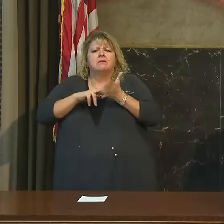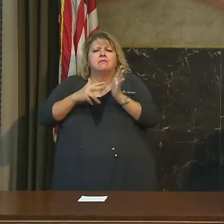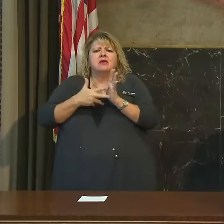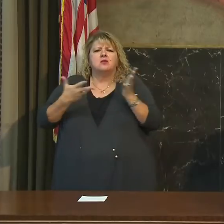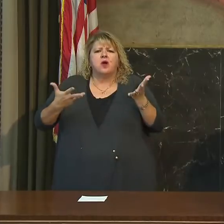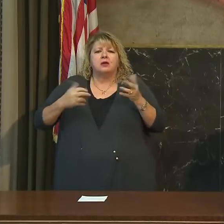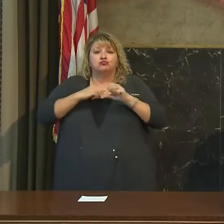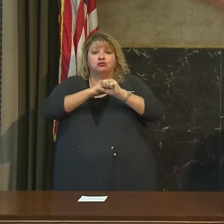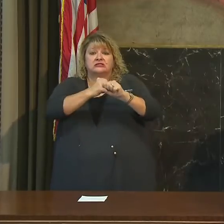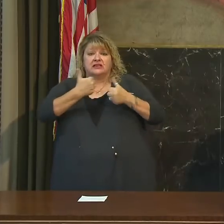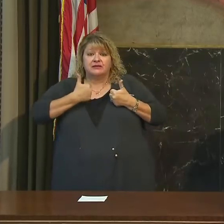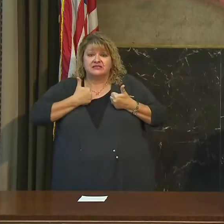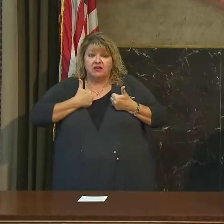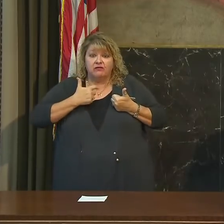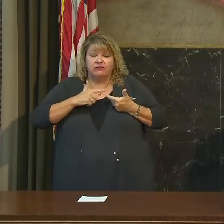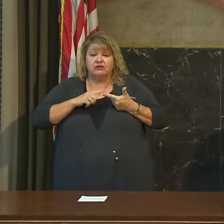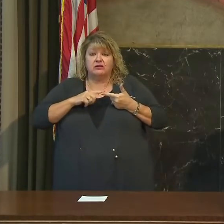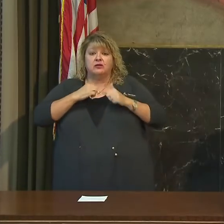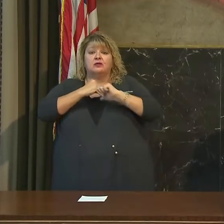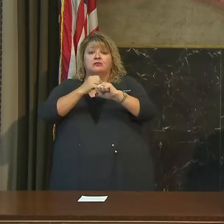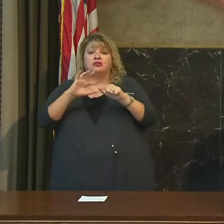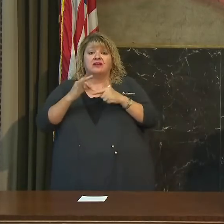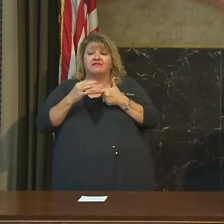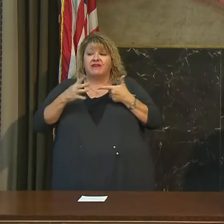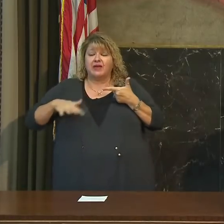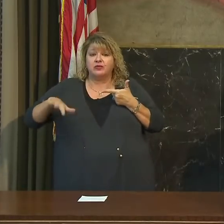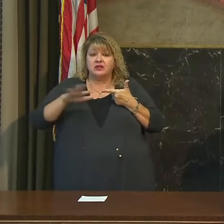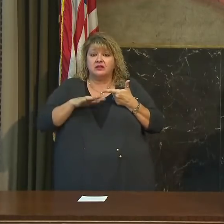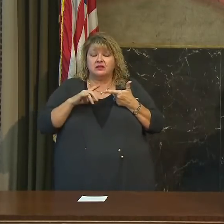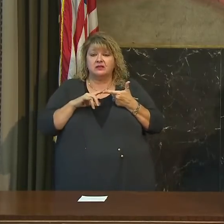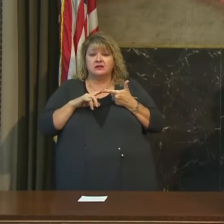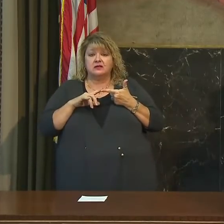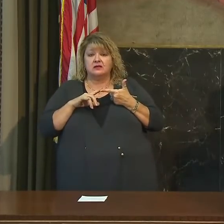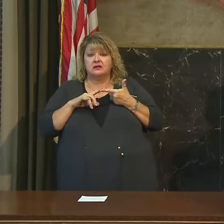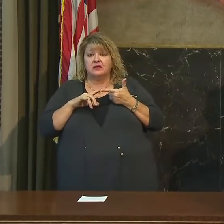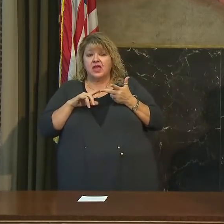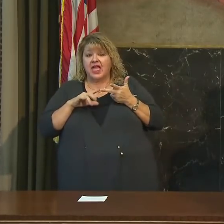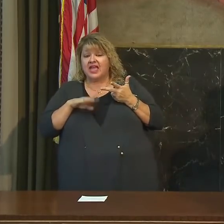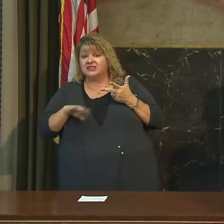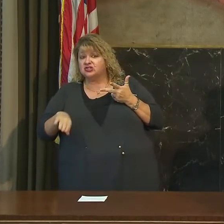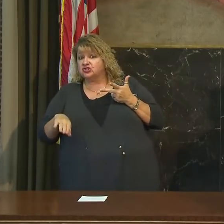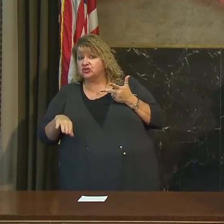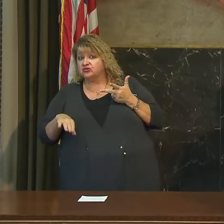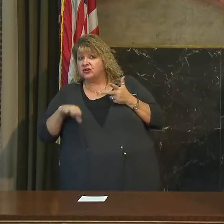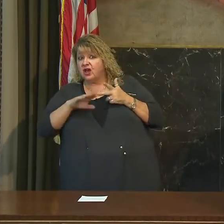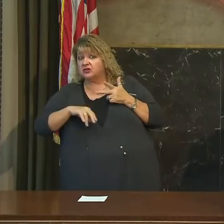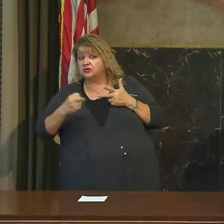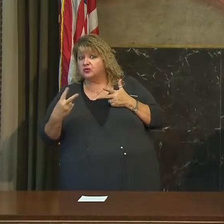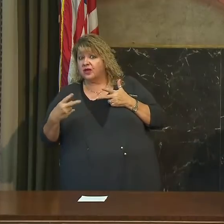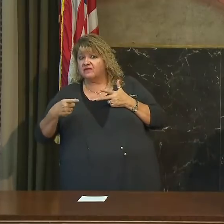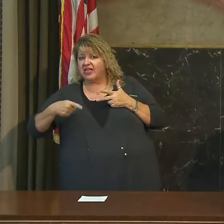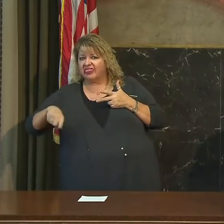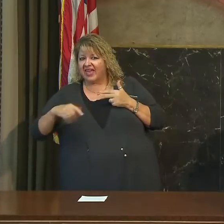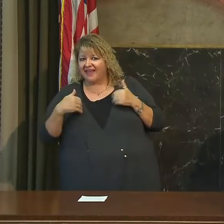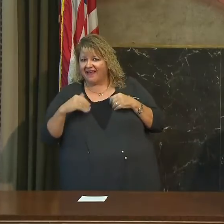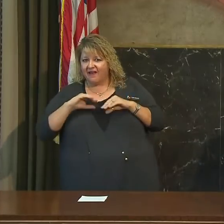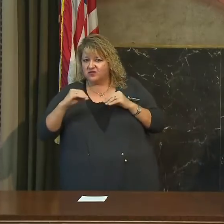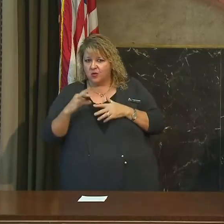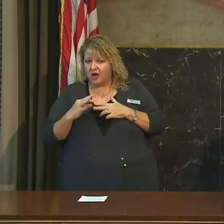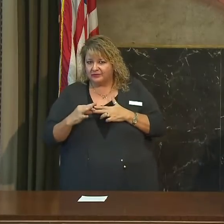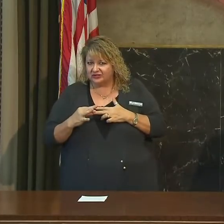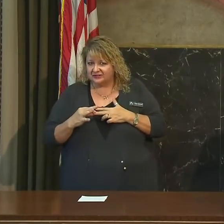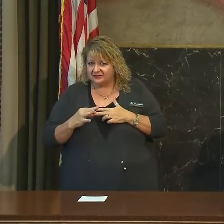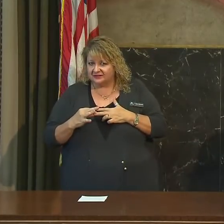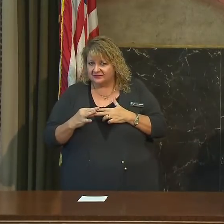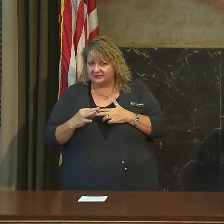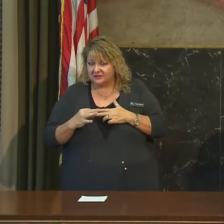children under 12, please understand they don't have this as an option. And I think we have a special